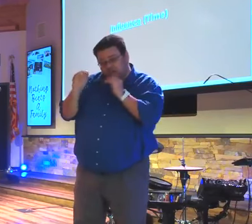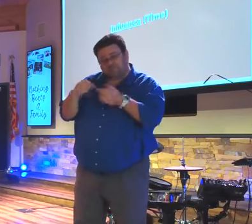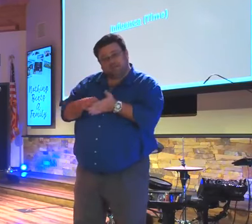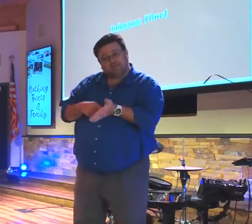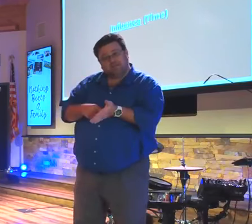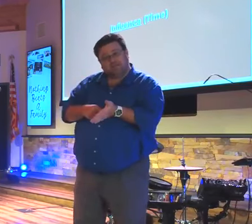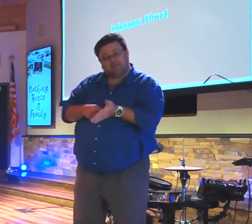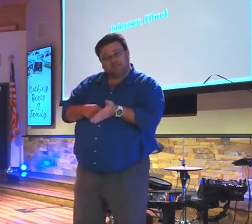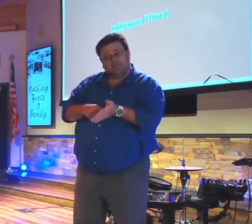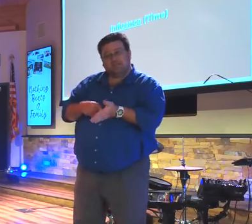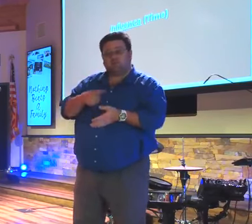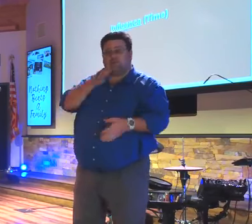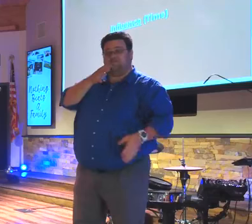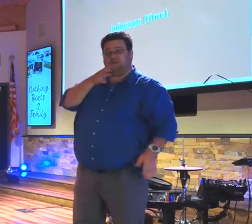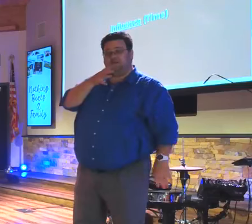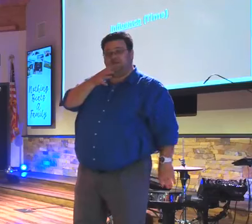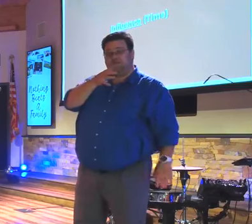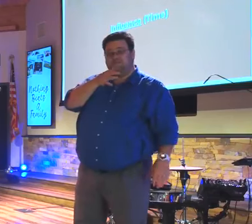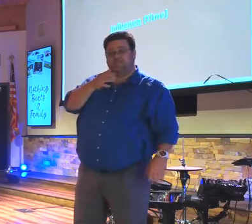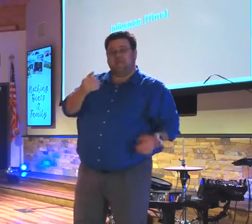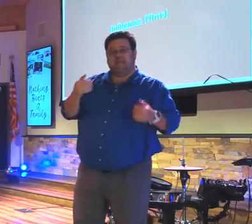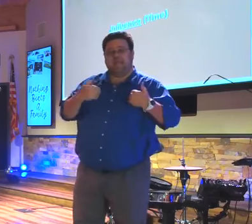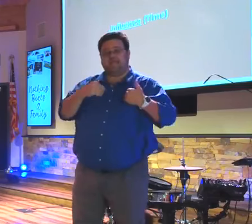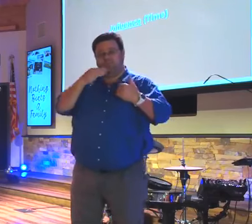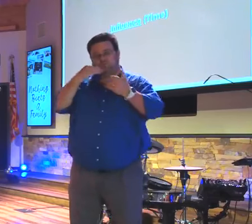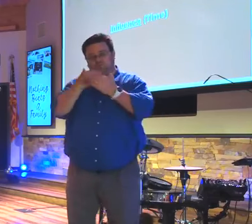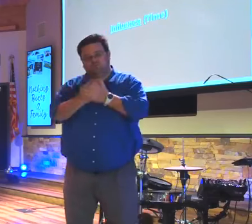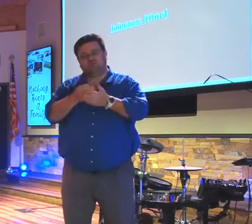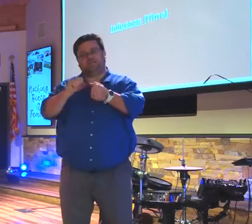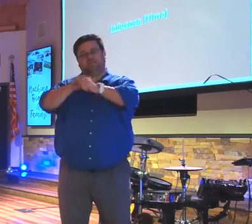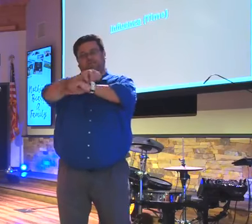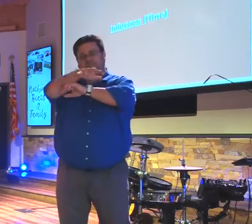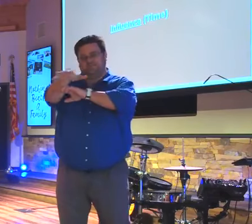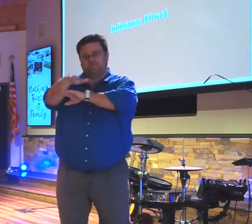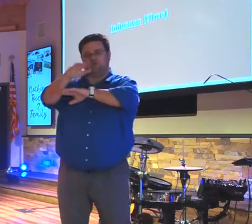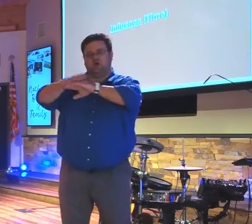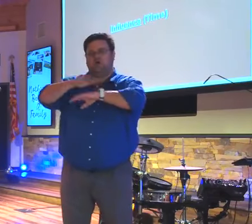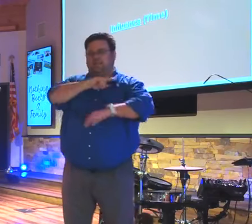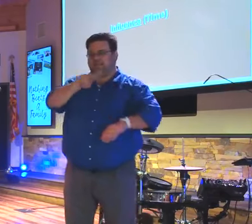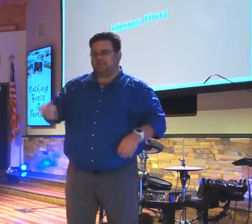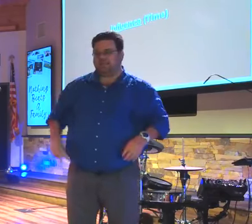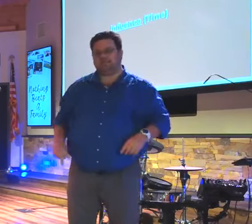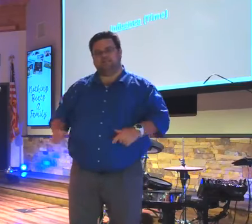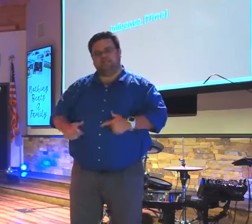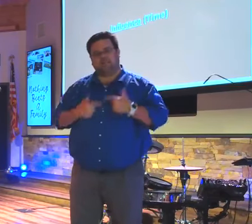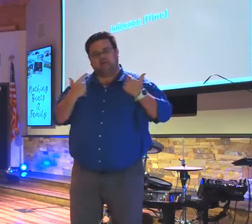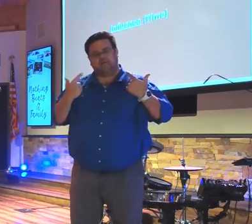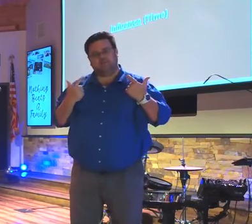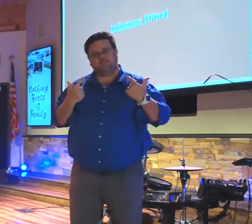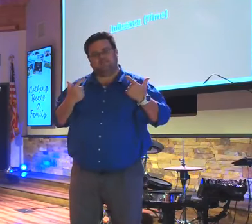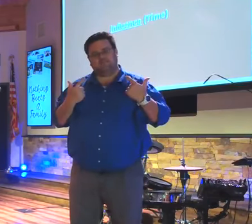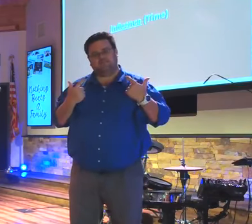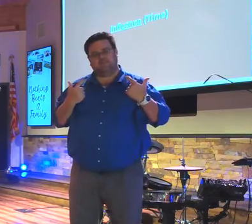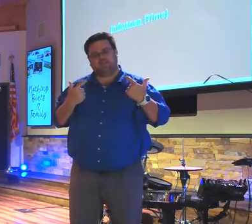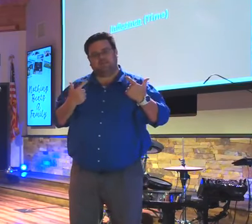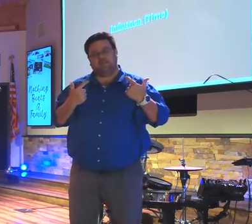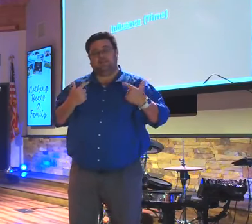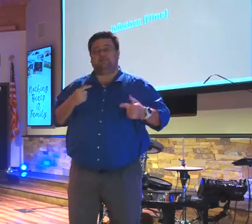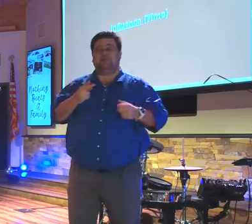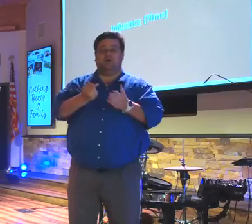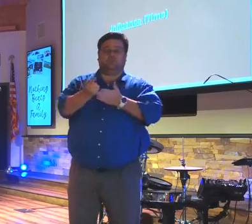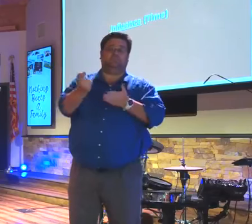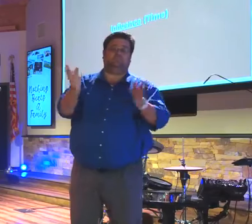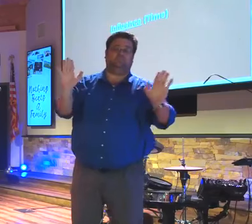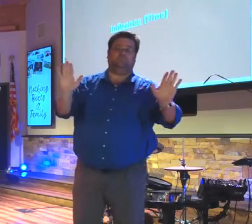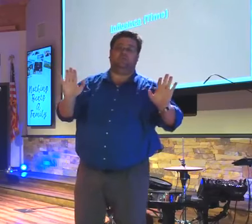So obviously his mom had some great influence in his life. Now look, let's just face it and let's just be honest,